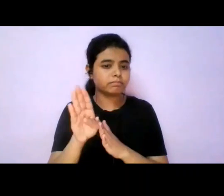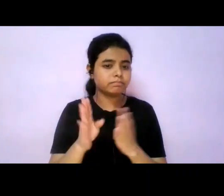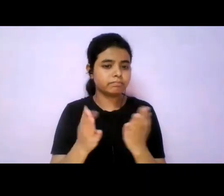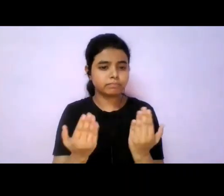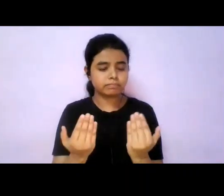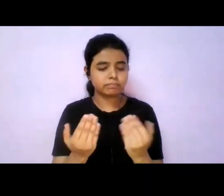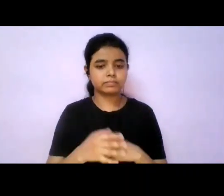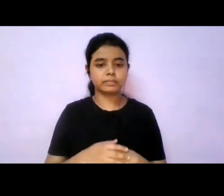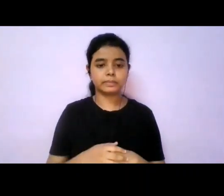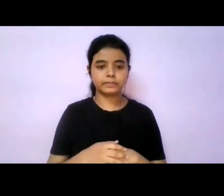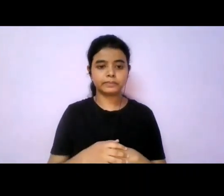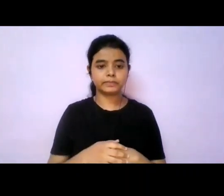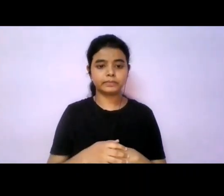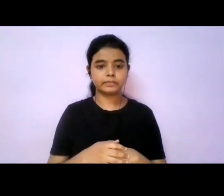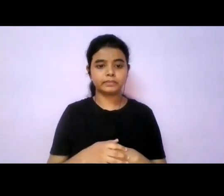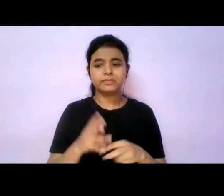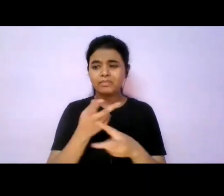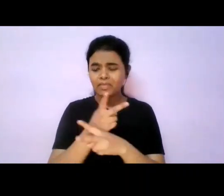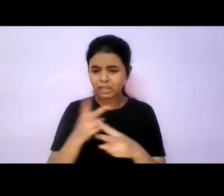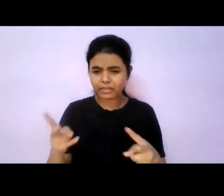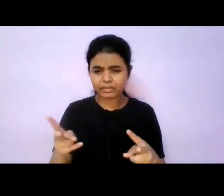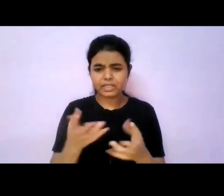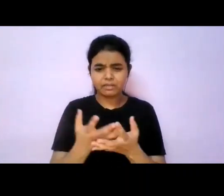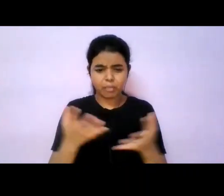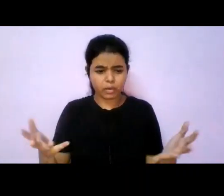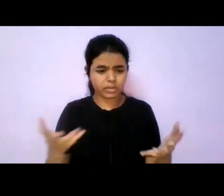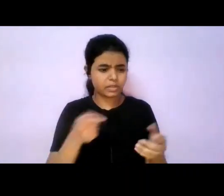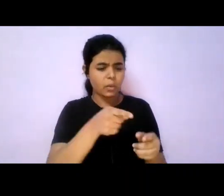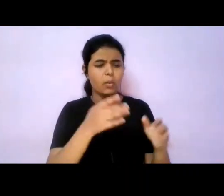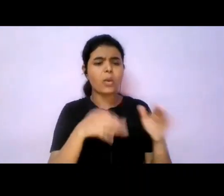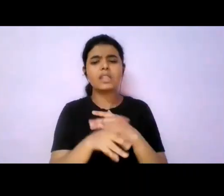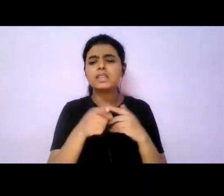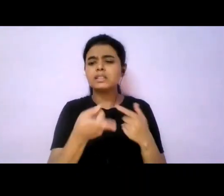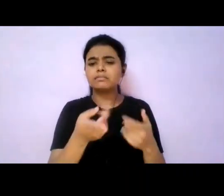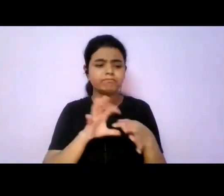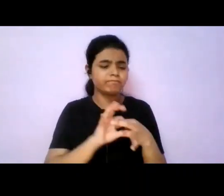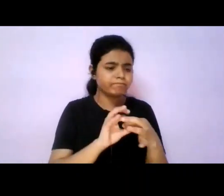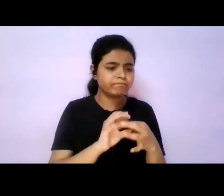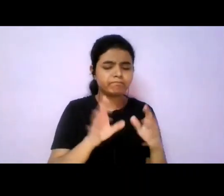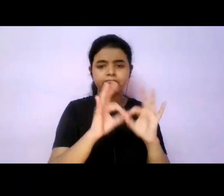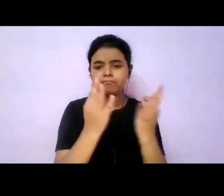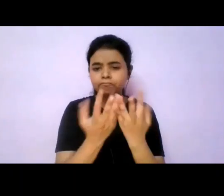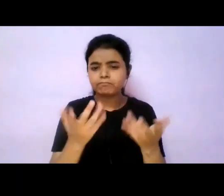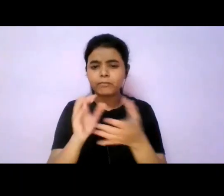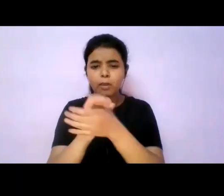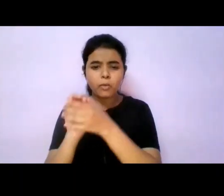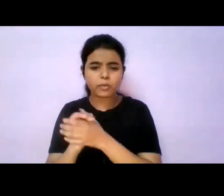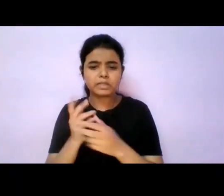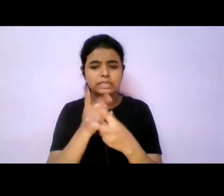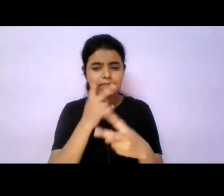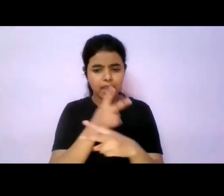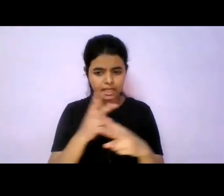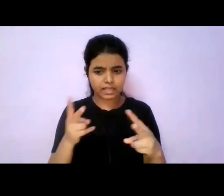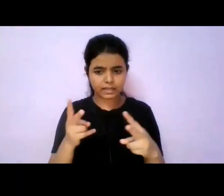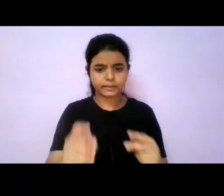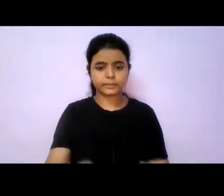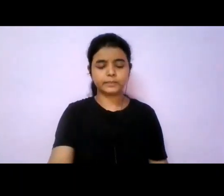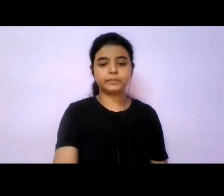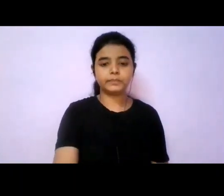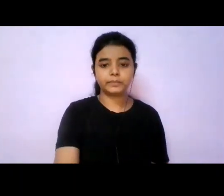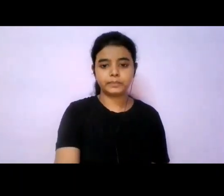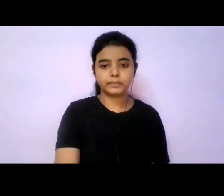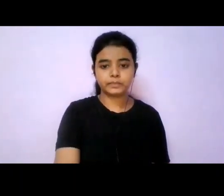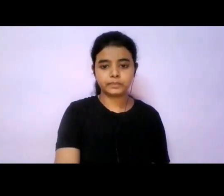Apple will sell their products through appealing to stories of family, love, and friendship. Sometimes when we come across these adverts, we're not